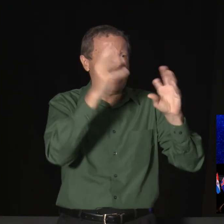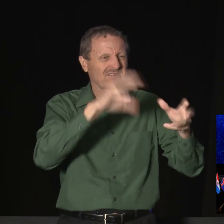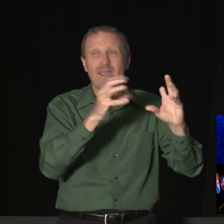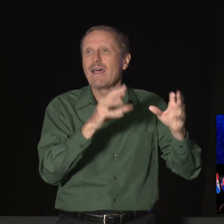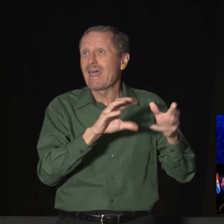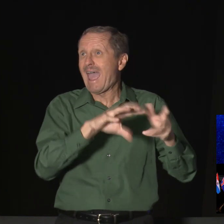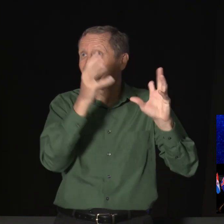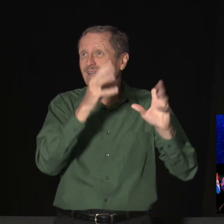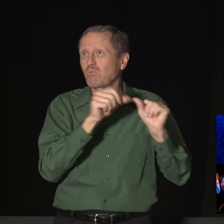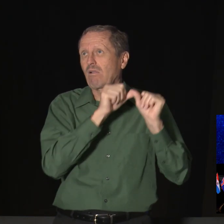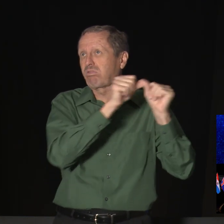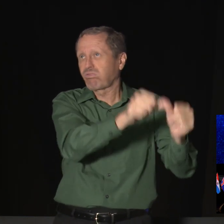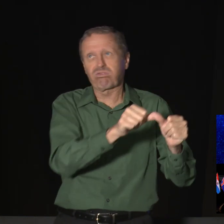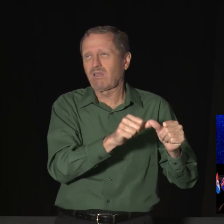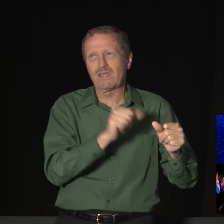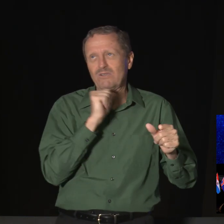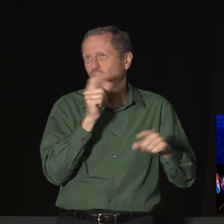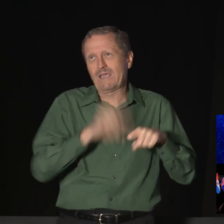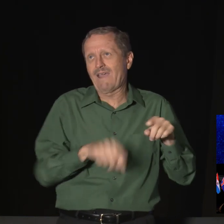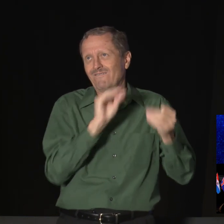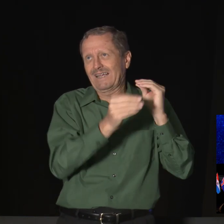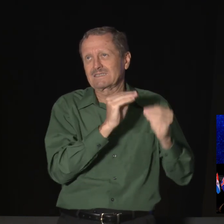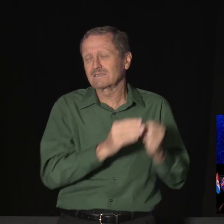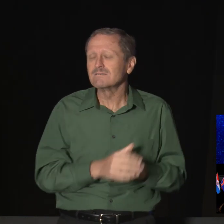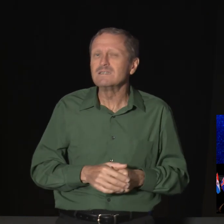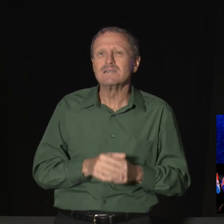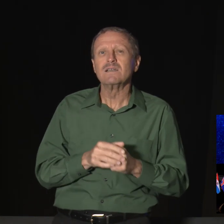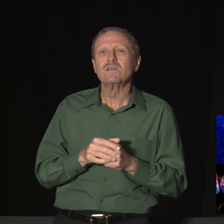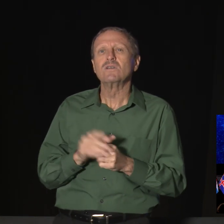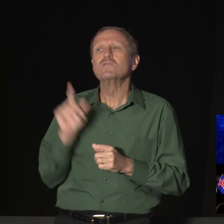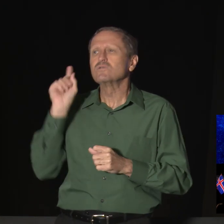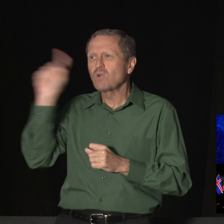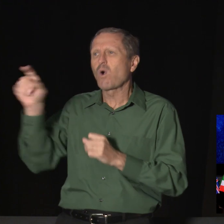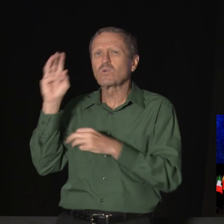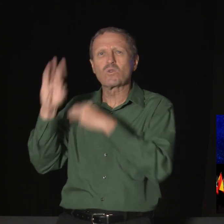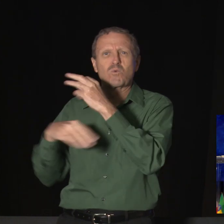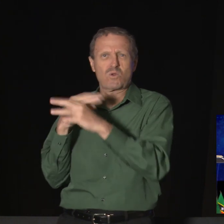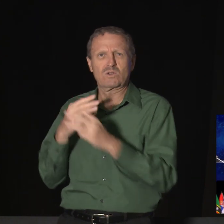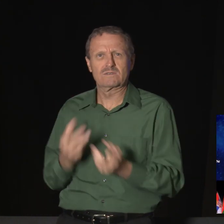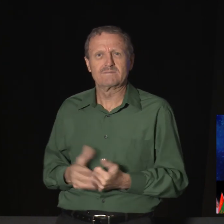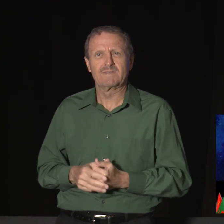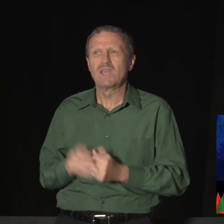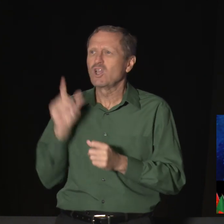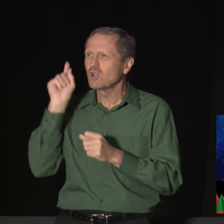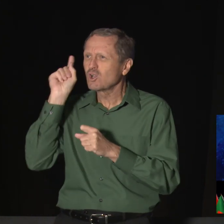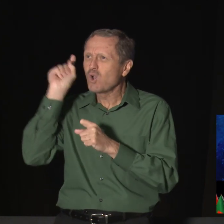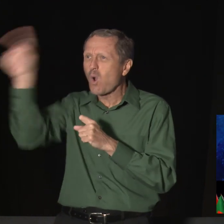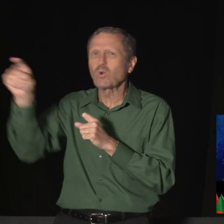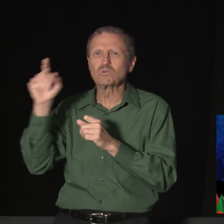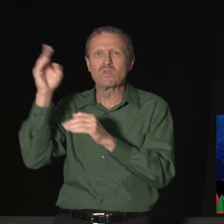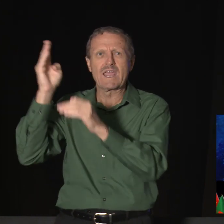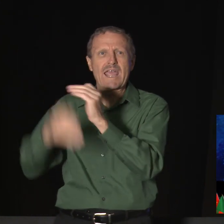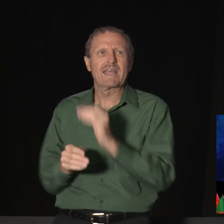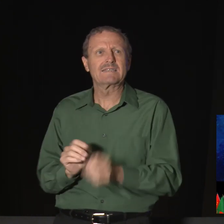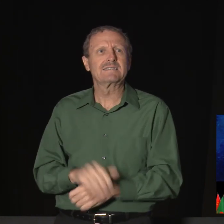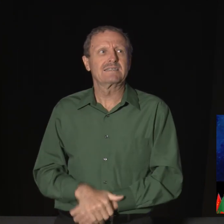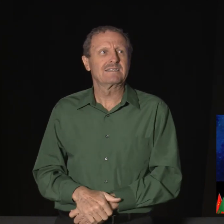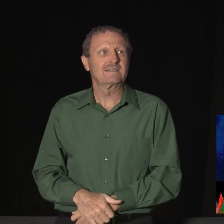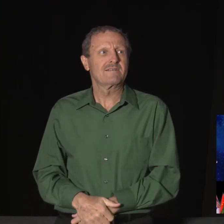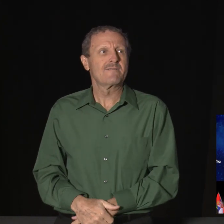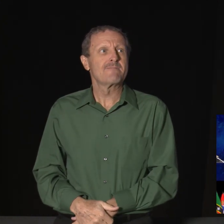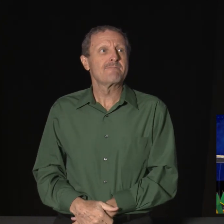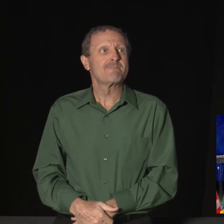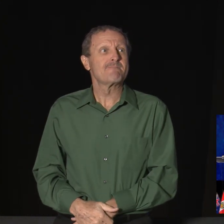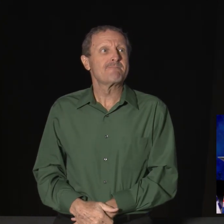will not be fixed, let's go to the world. Let's go to the end.